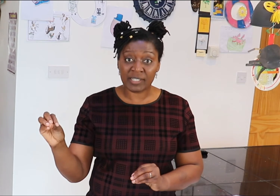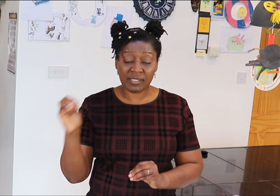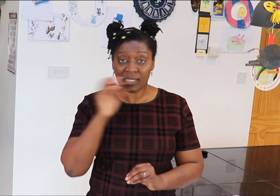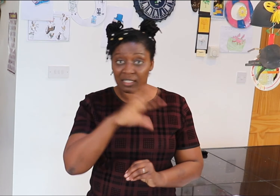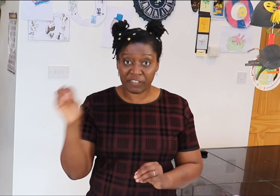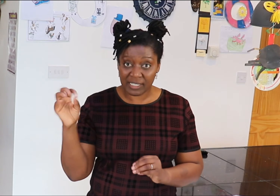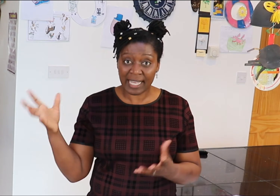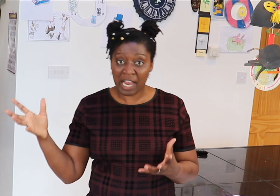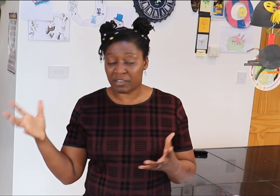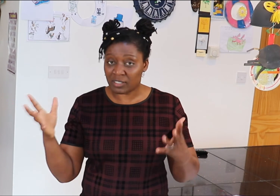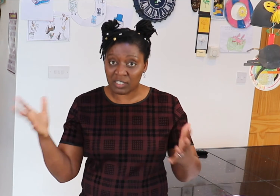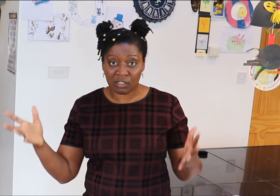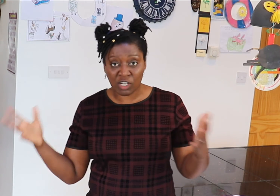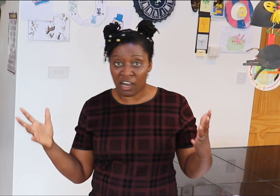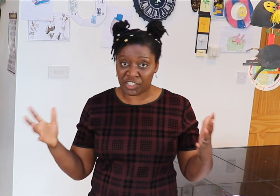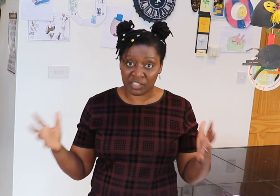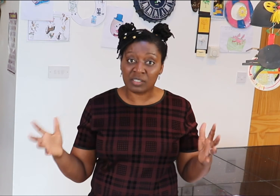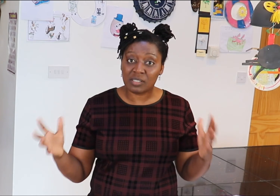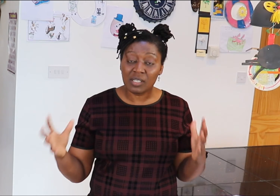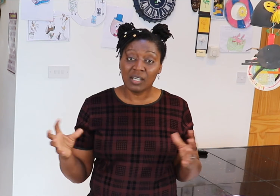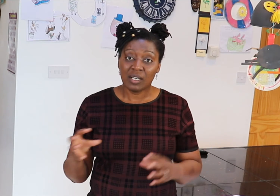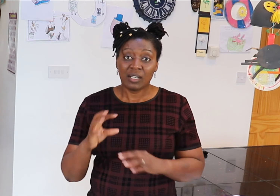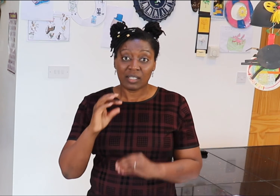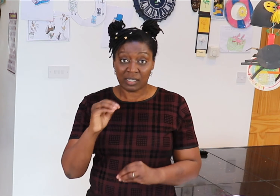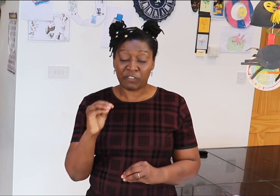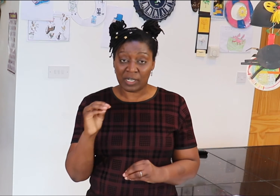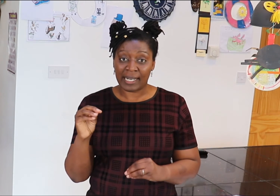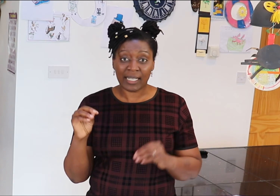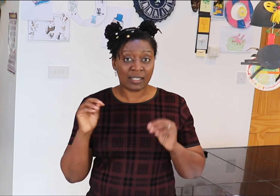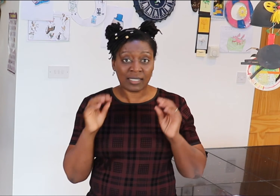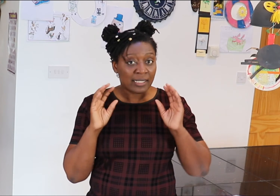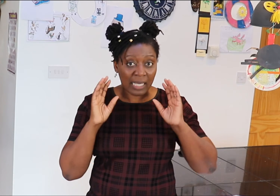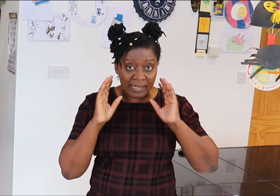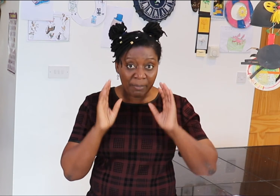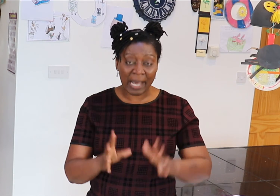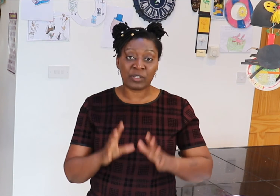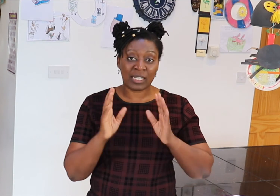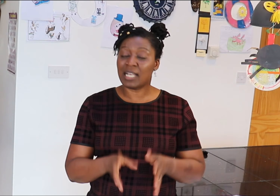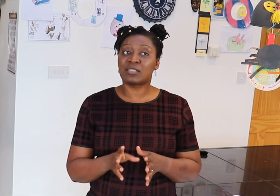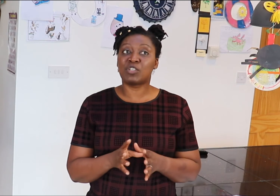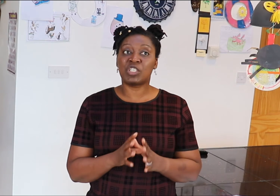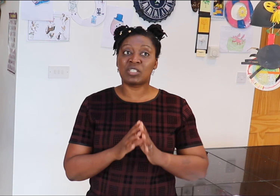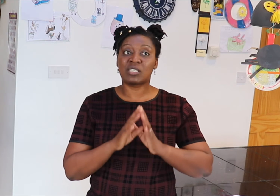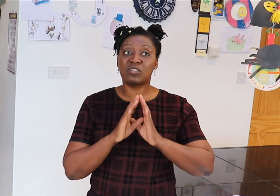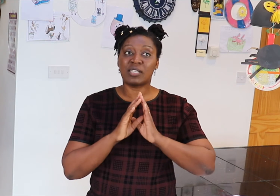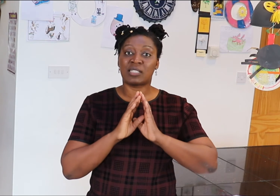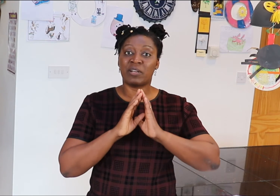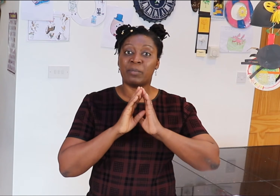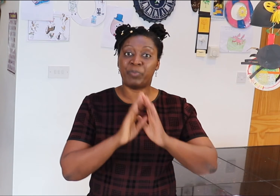carers, significant carer, or guardians, if you like, because it's about it's not necessarily the